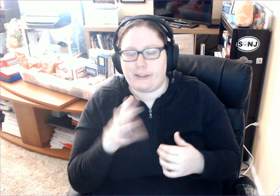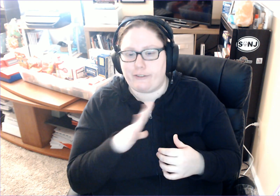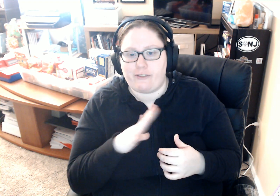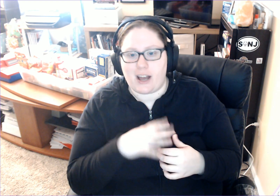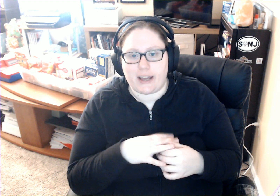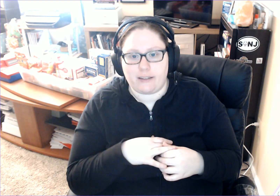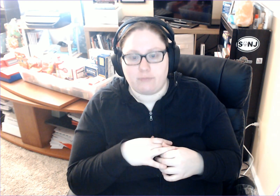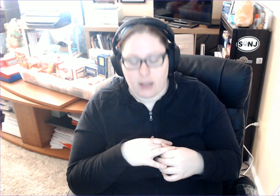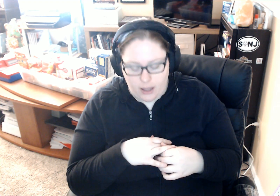fine.